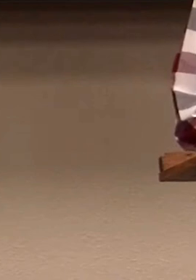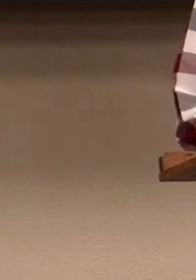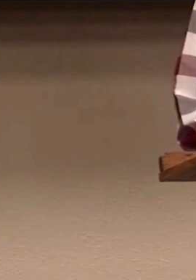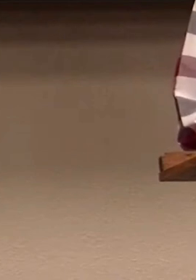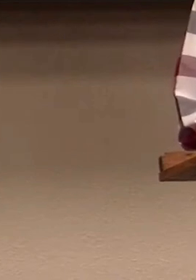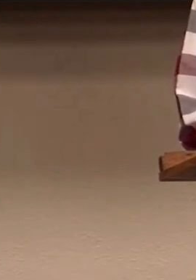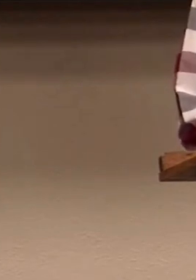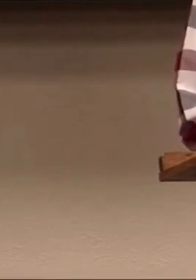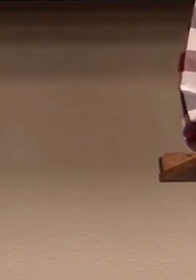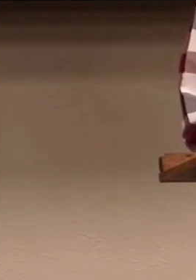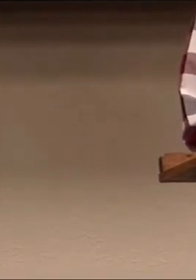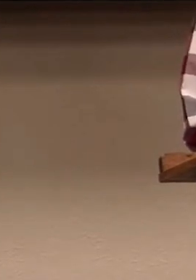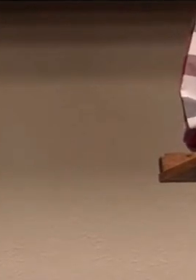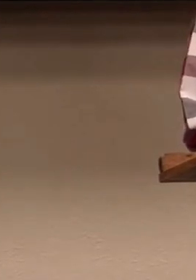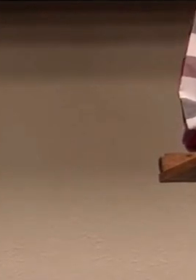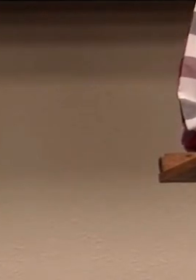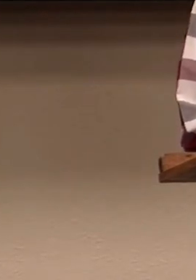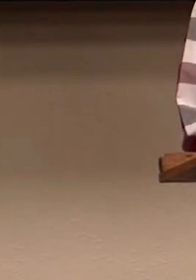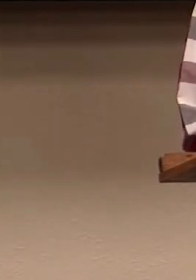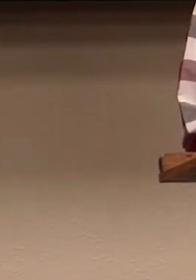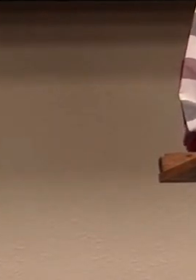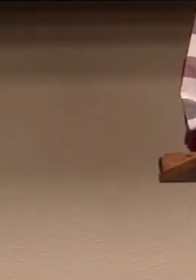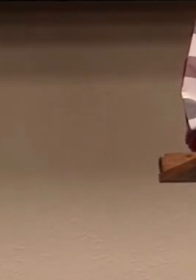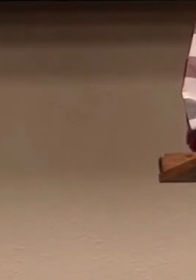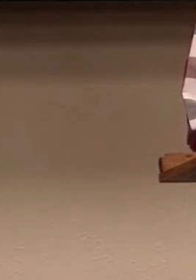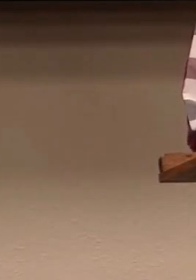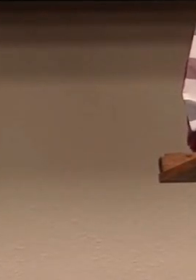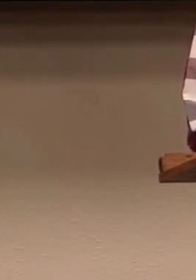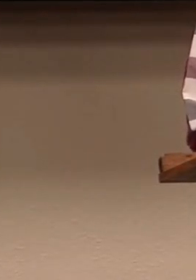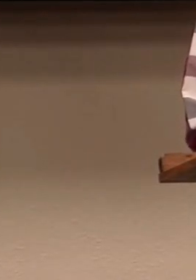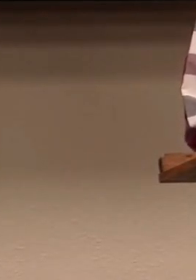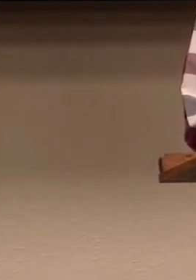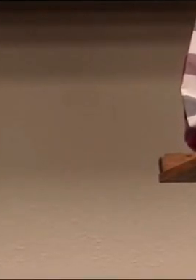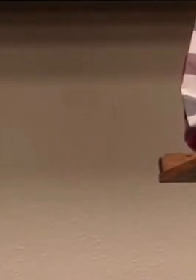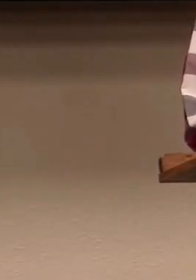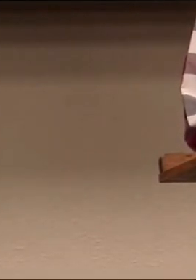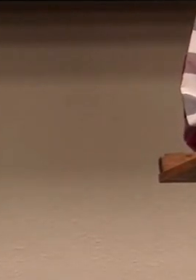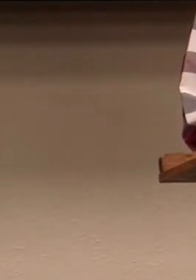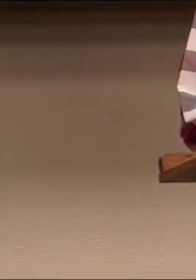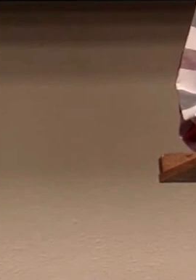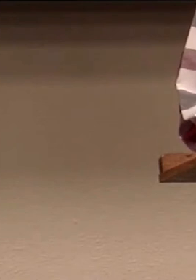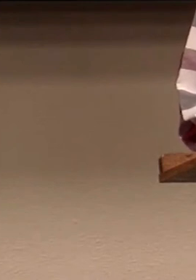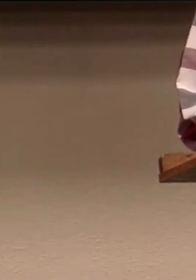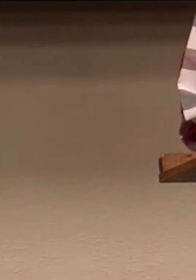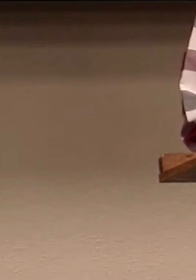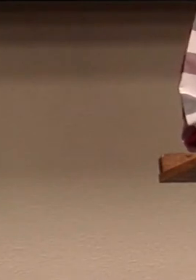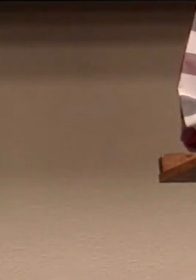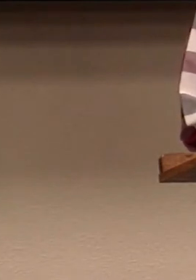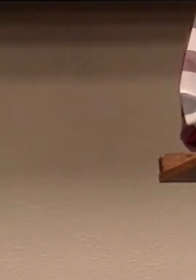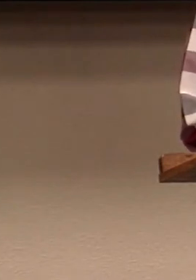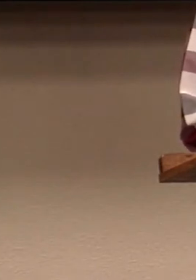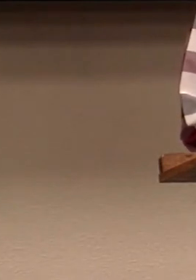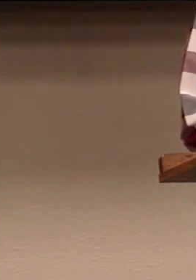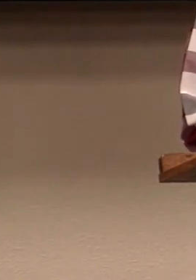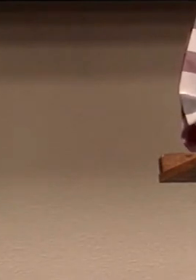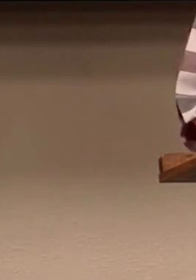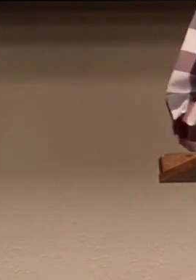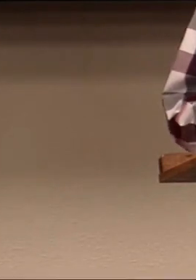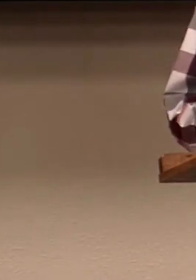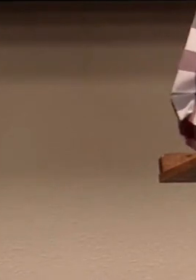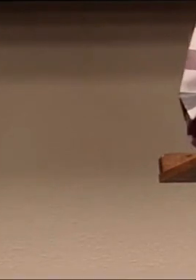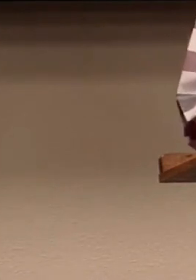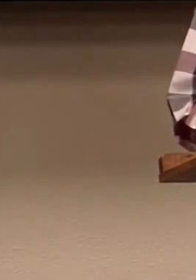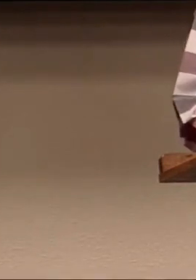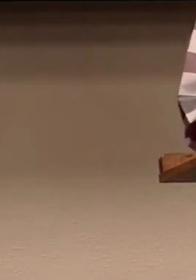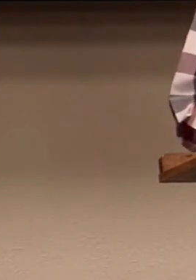year-long search for the next president of SIBI. And over this past year, many people